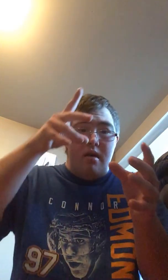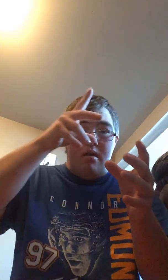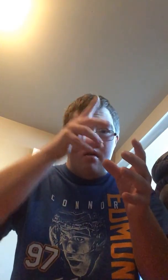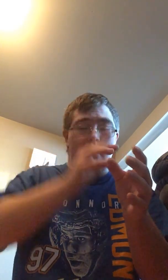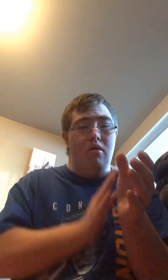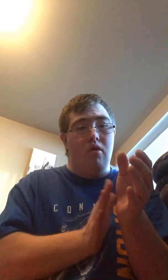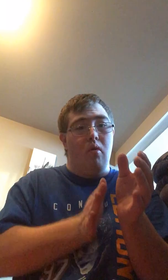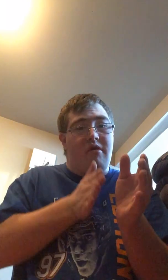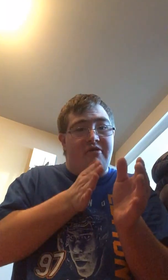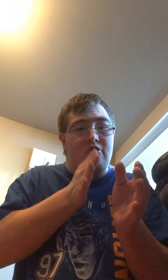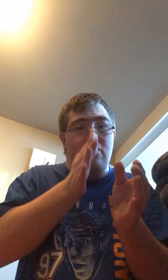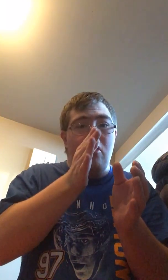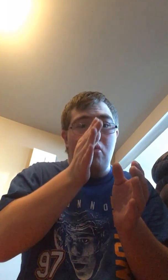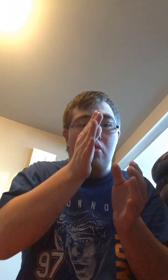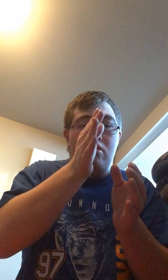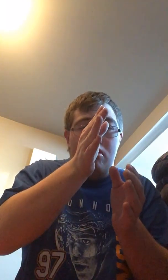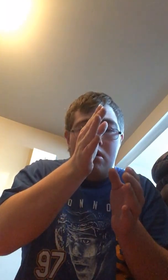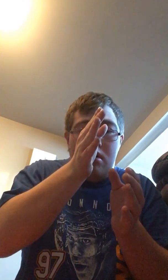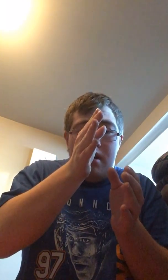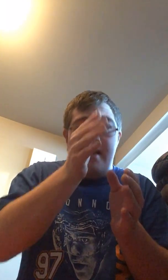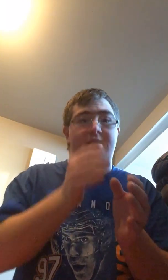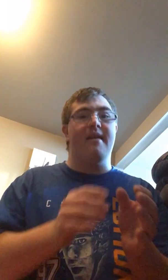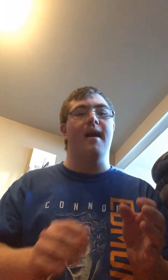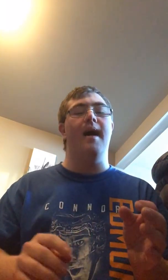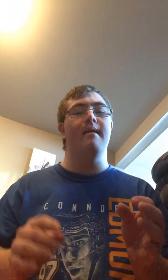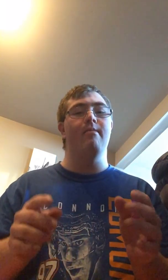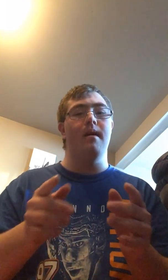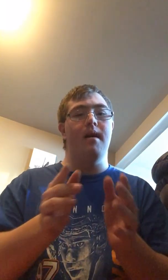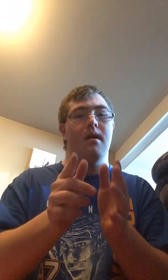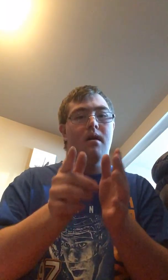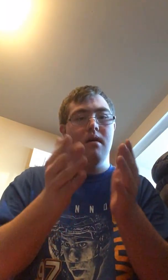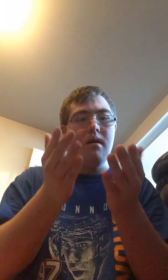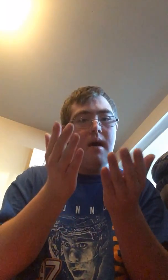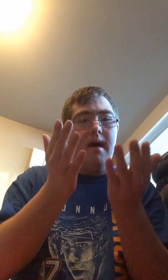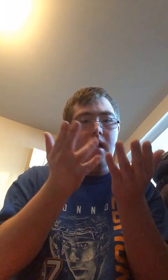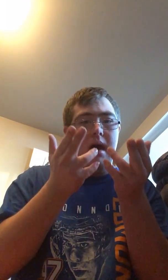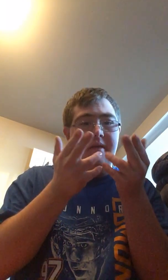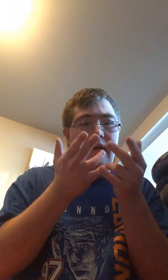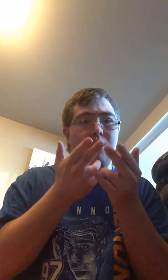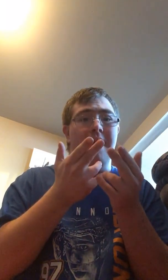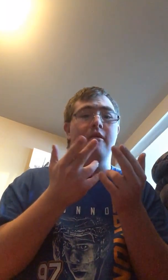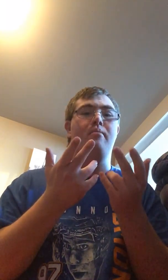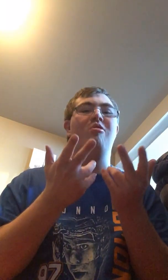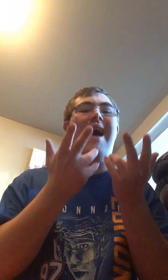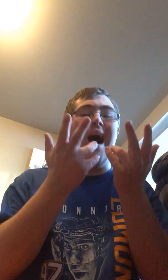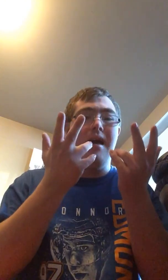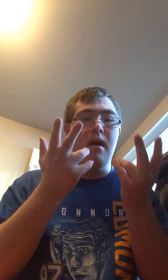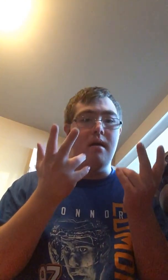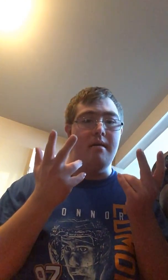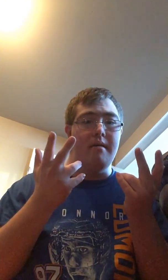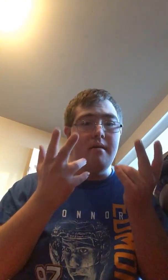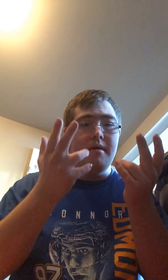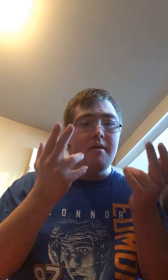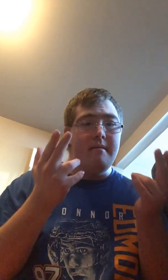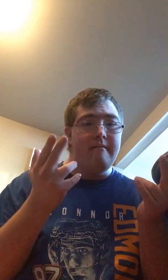goes through, and it's kind of like, and then you have your plaque, and you get this